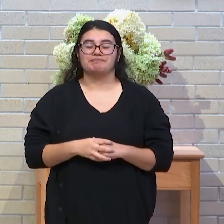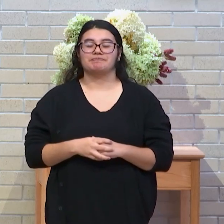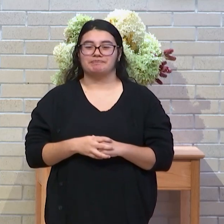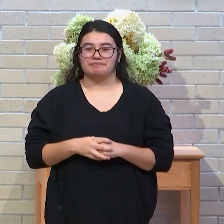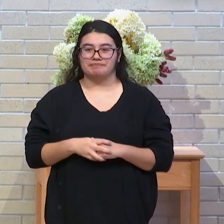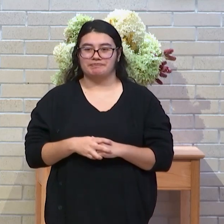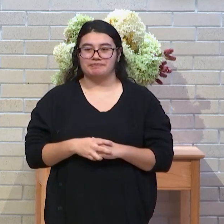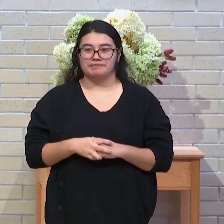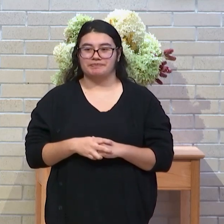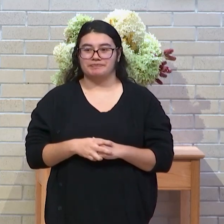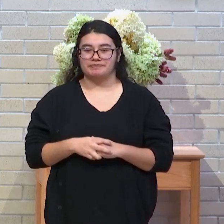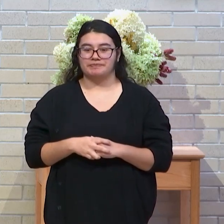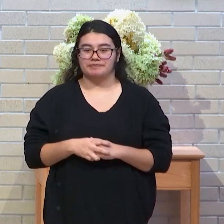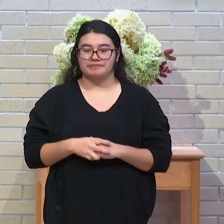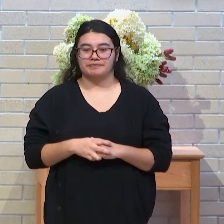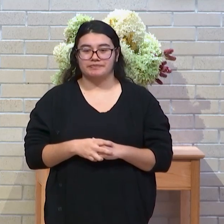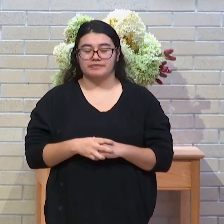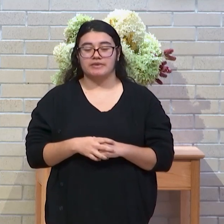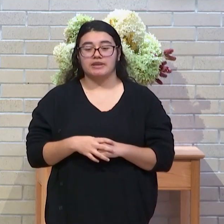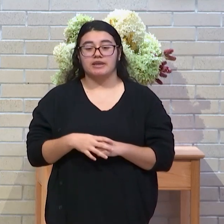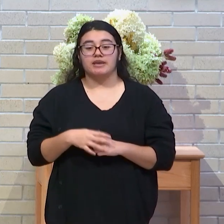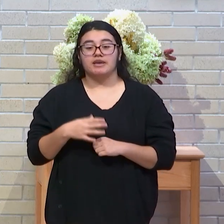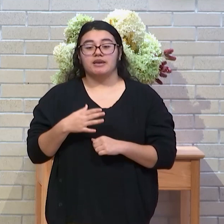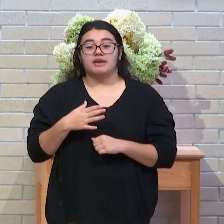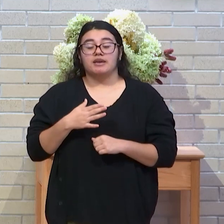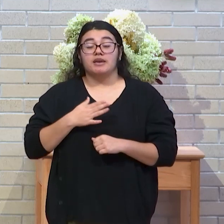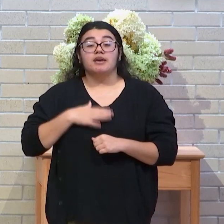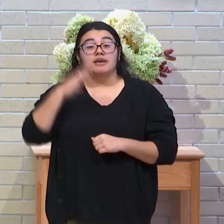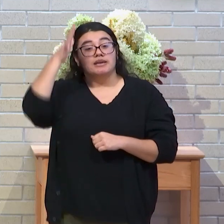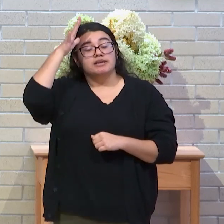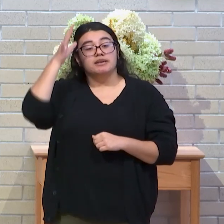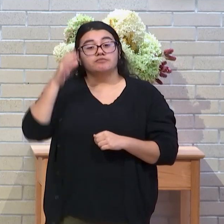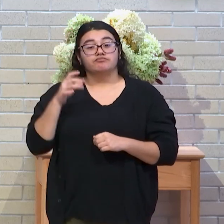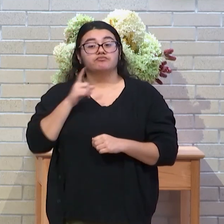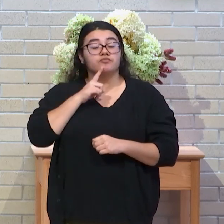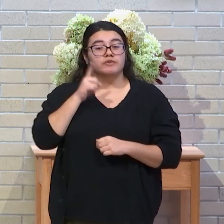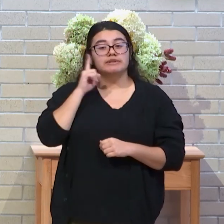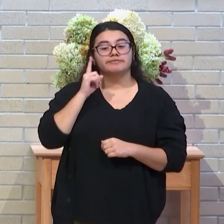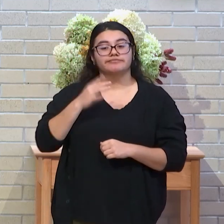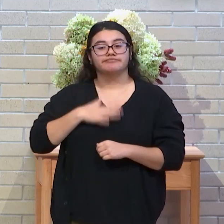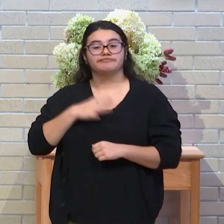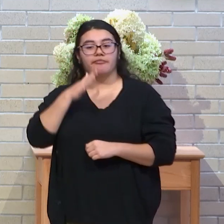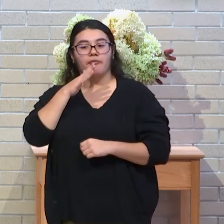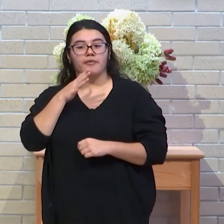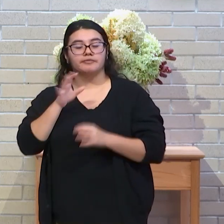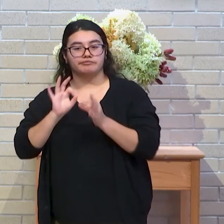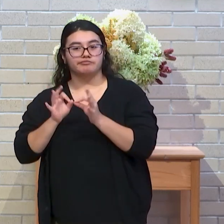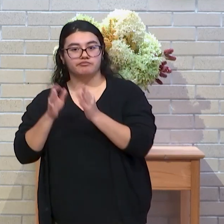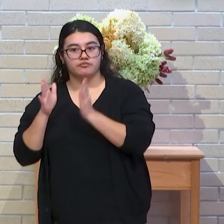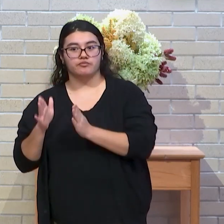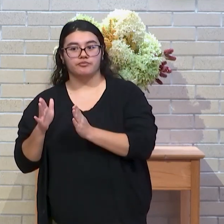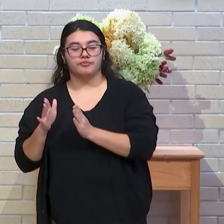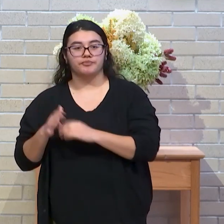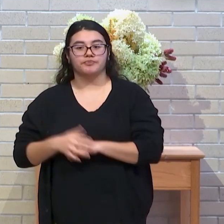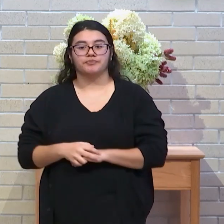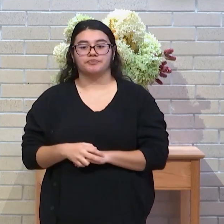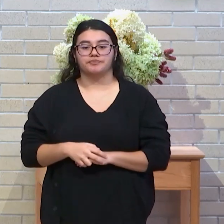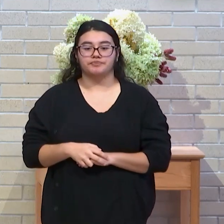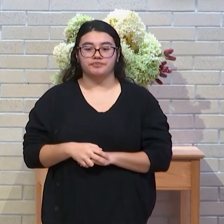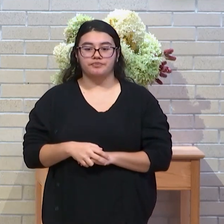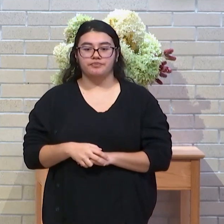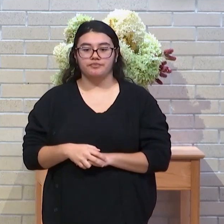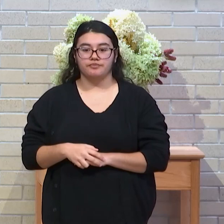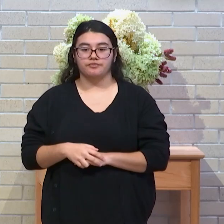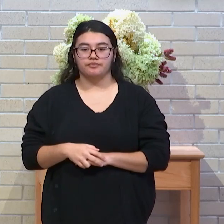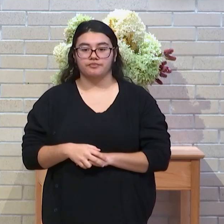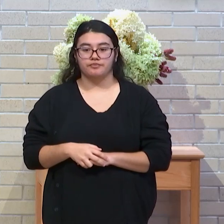So my host father was deaf, and my mother was an interpreter. He was the president of the founders of the La Federación